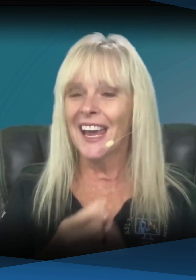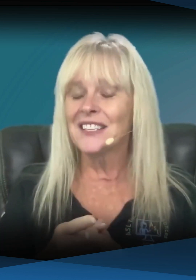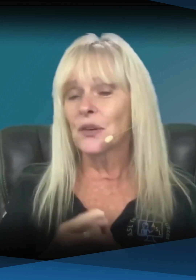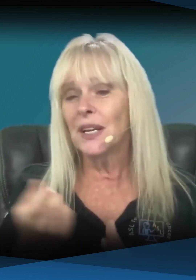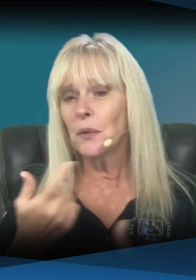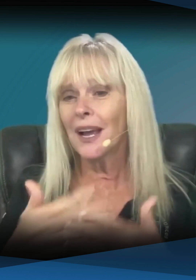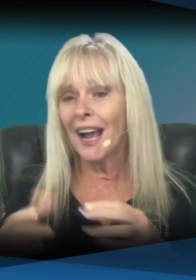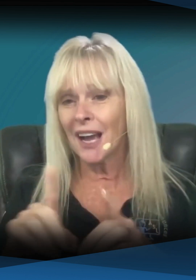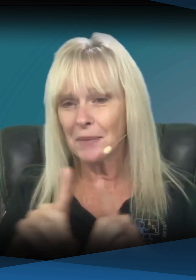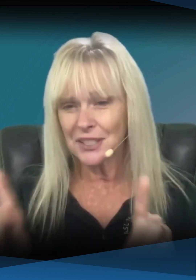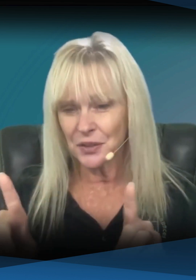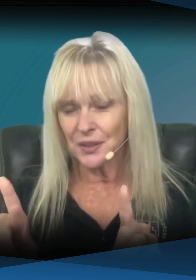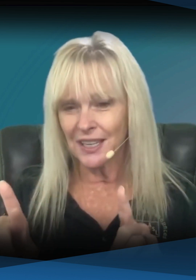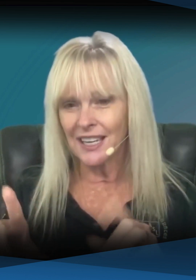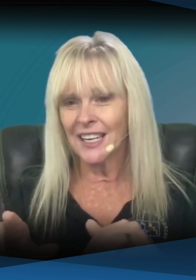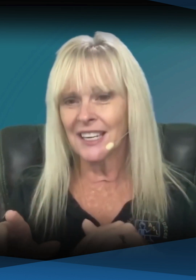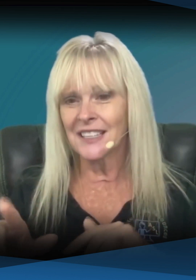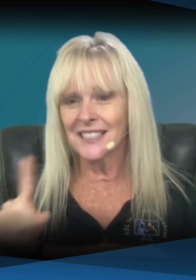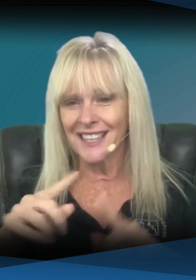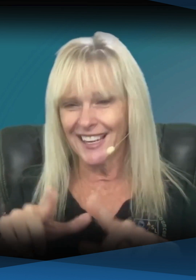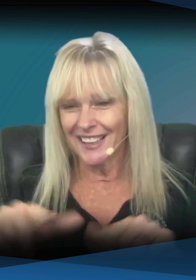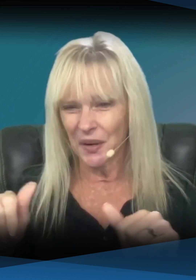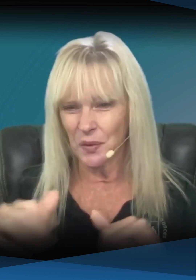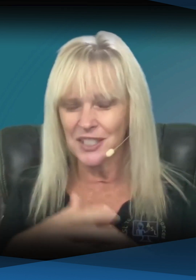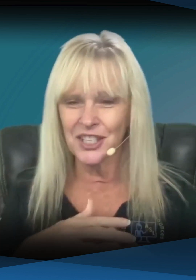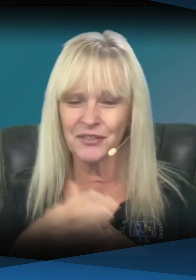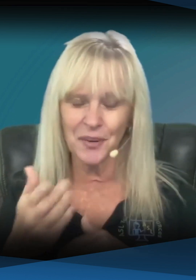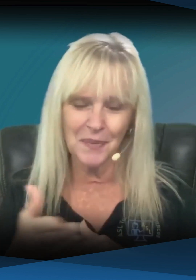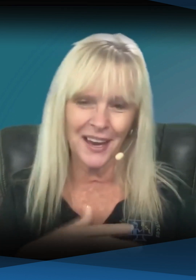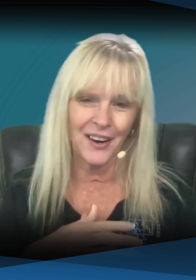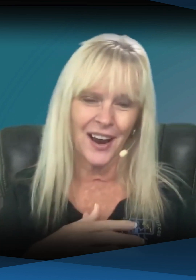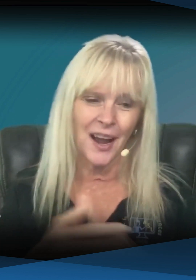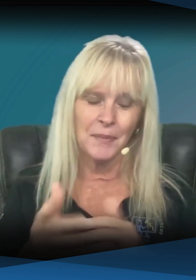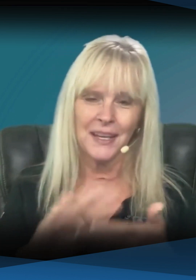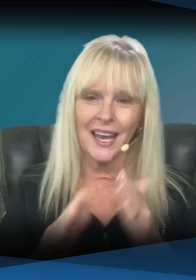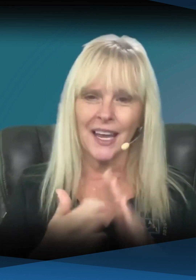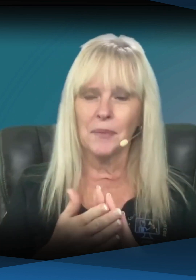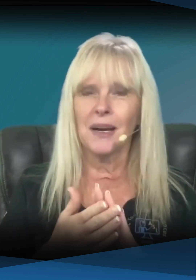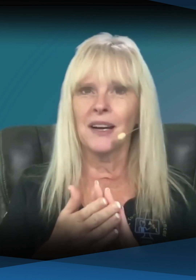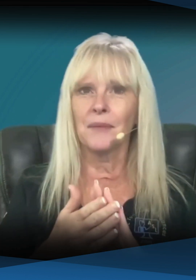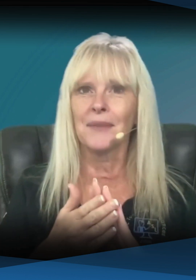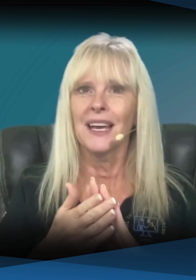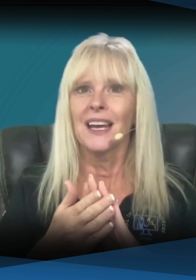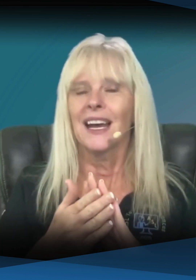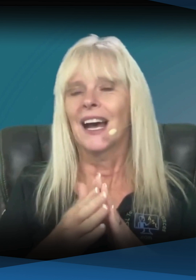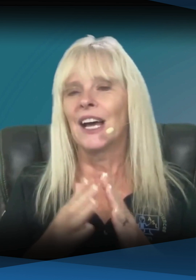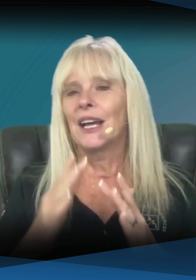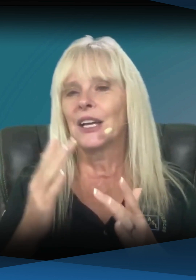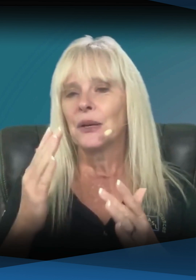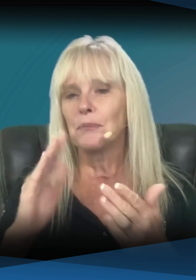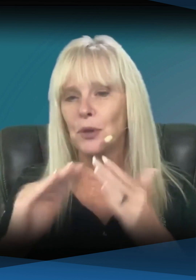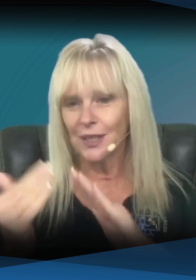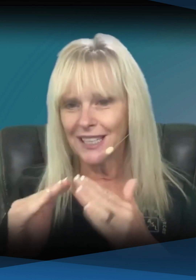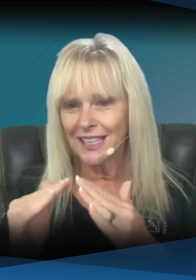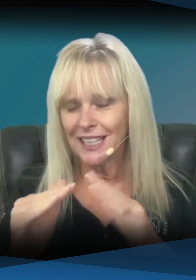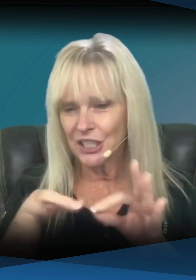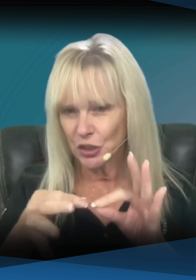so anyway, I got my degree in sign language, and from there I became a community